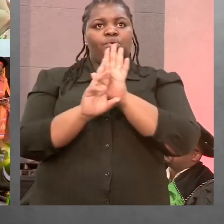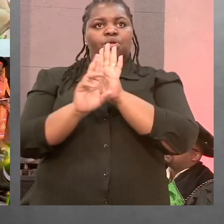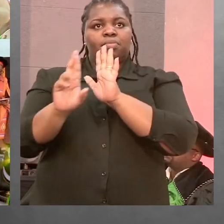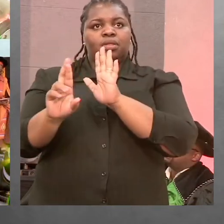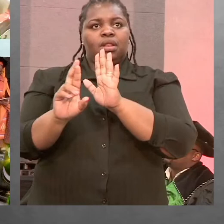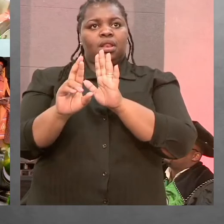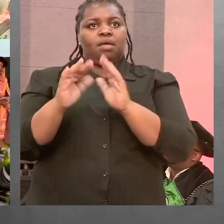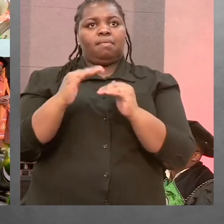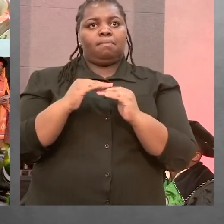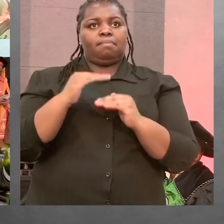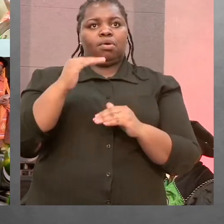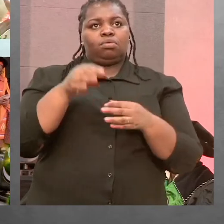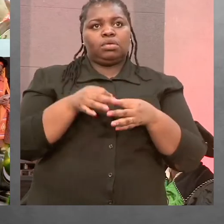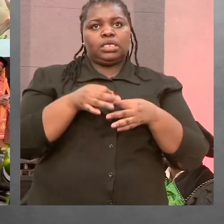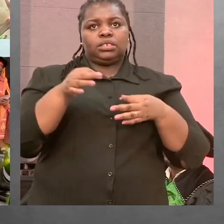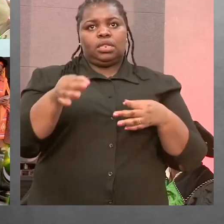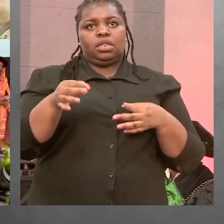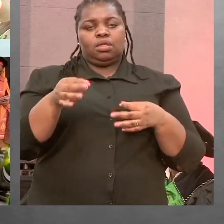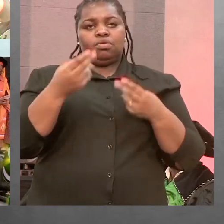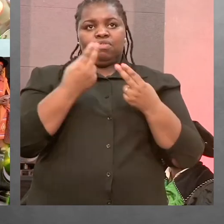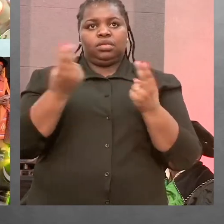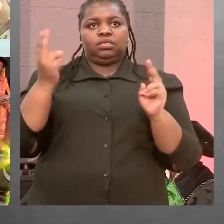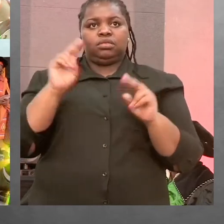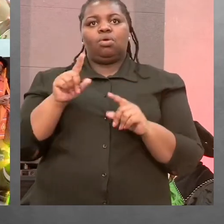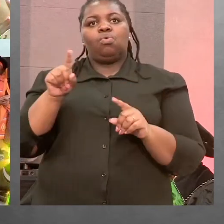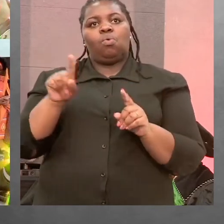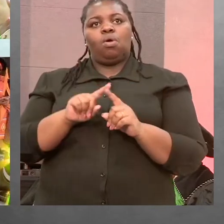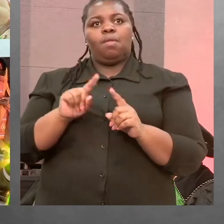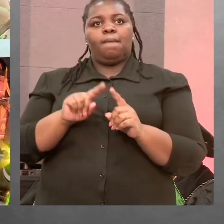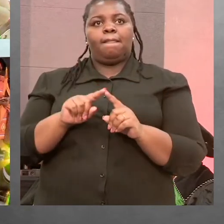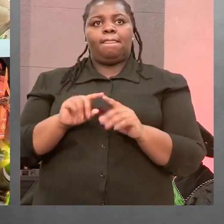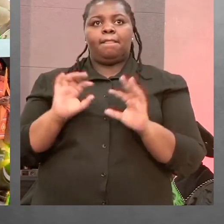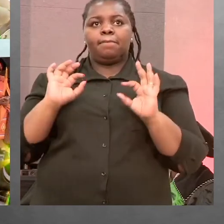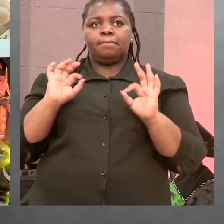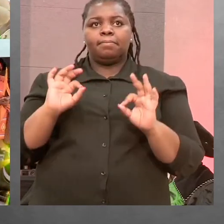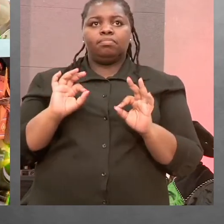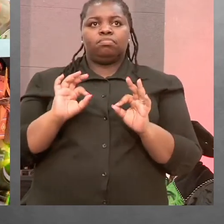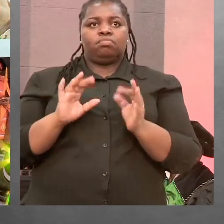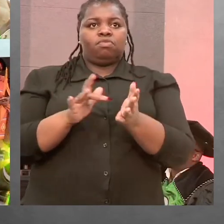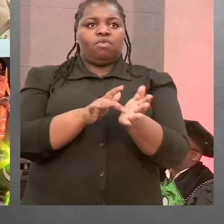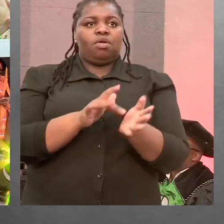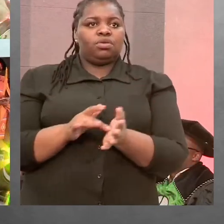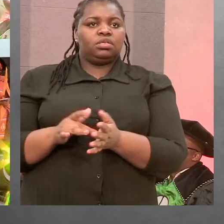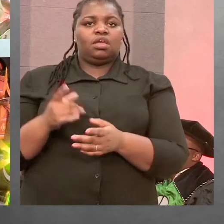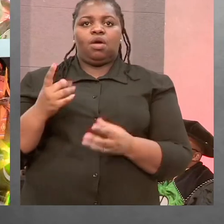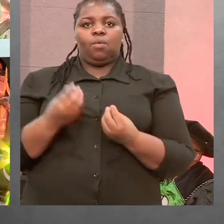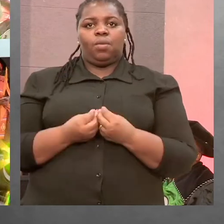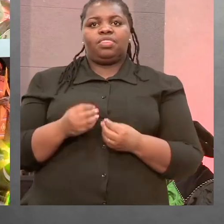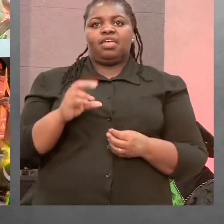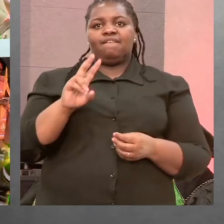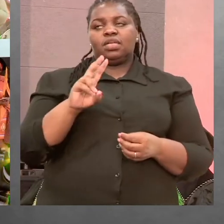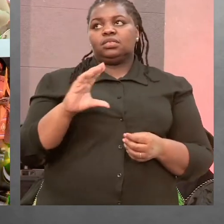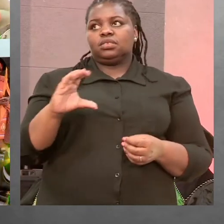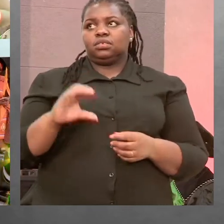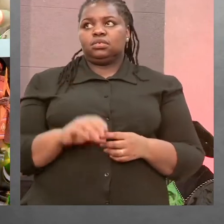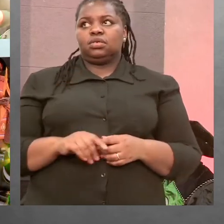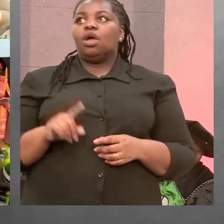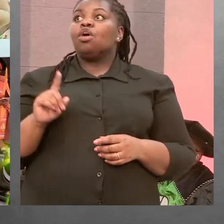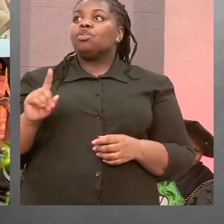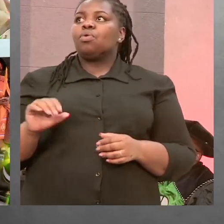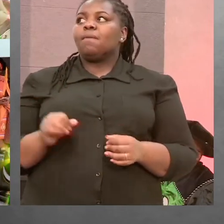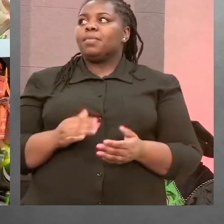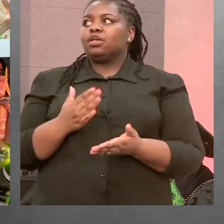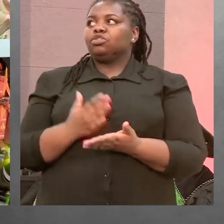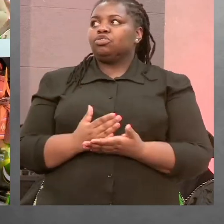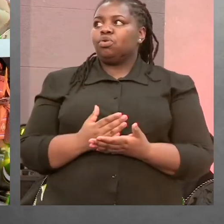in the external community, you are also the co-fundraiser with the VC to ensure a